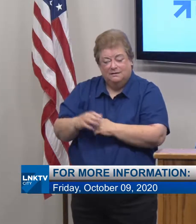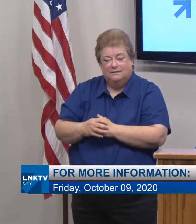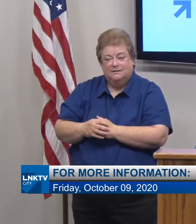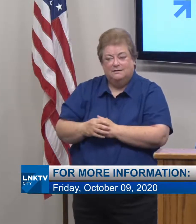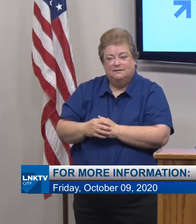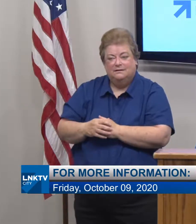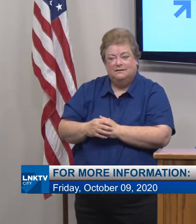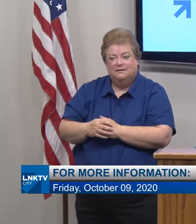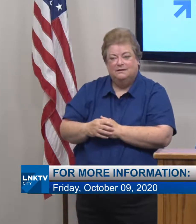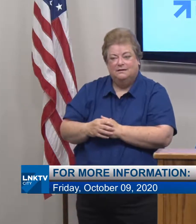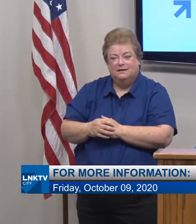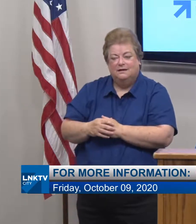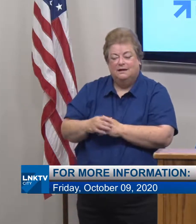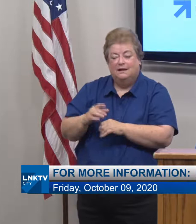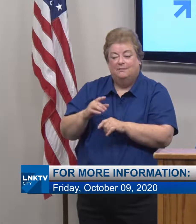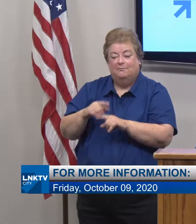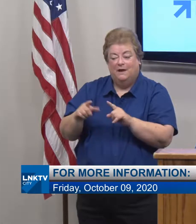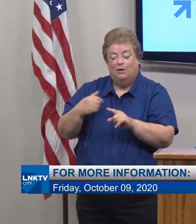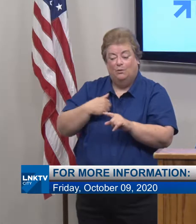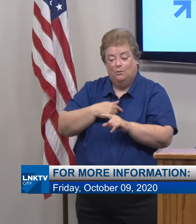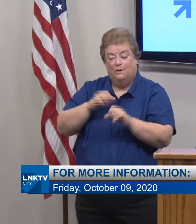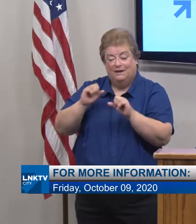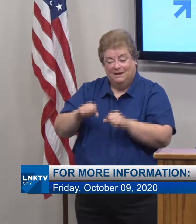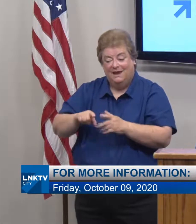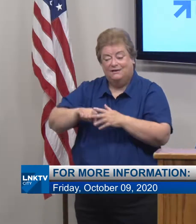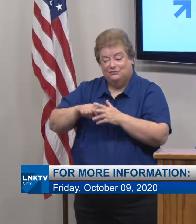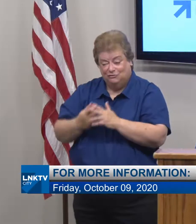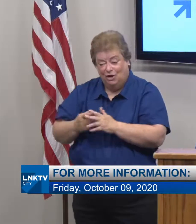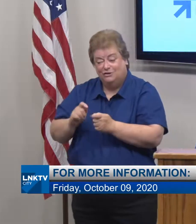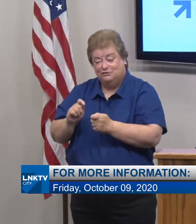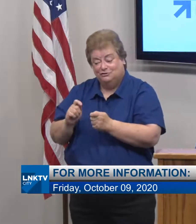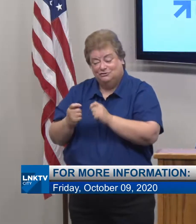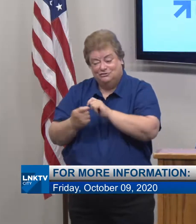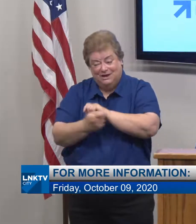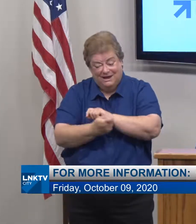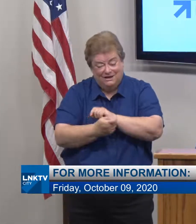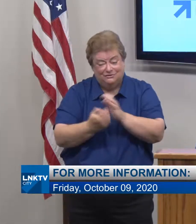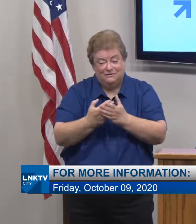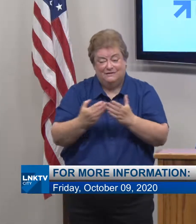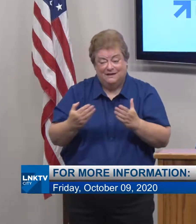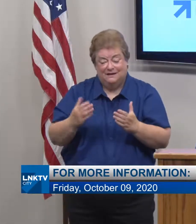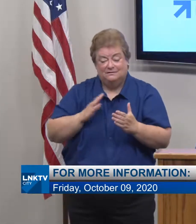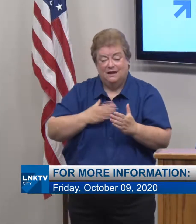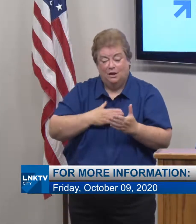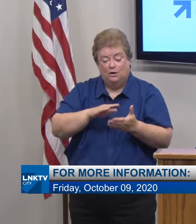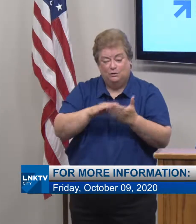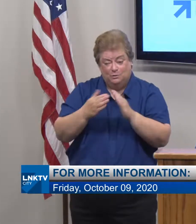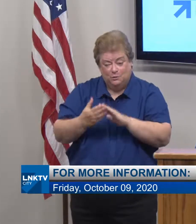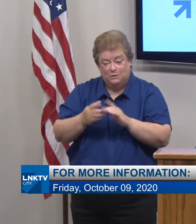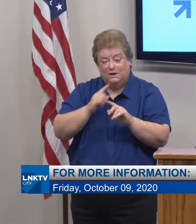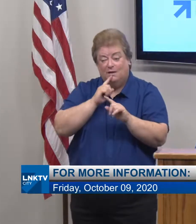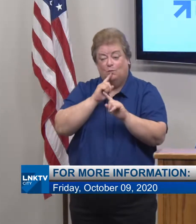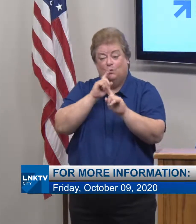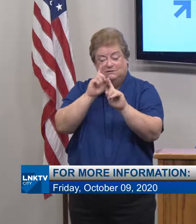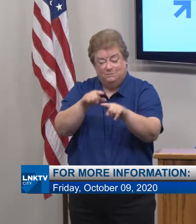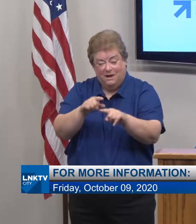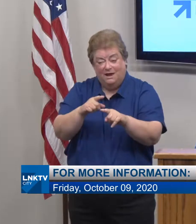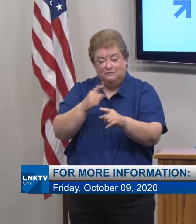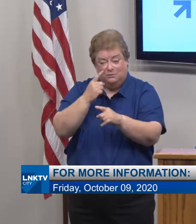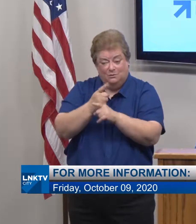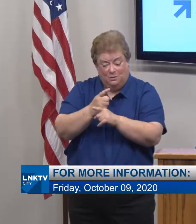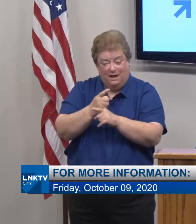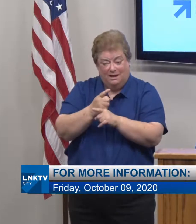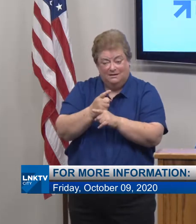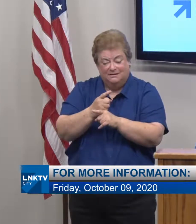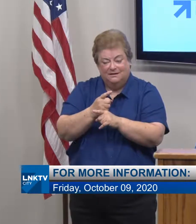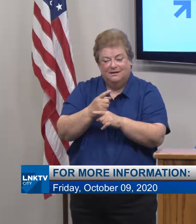we start to turn things around, which is what we're working really hard to do, and our community's been responsive, we are planning